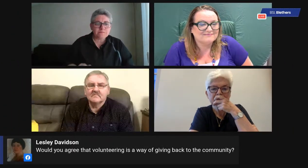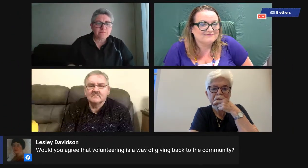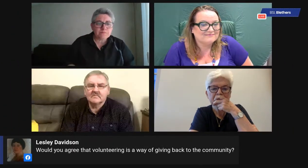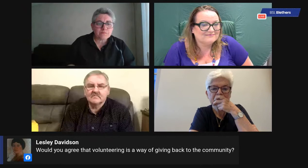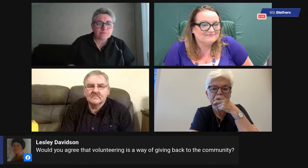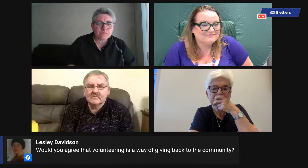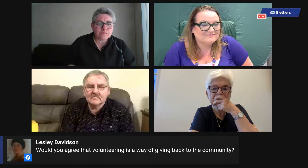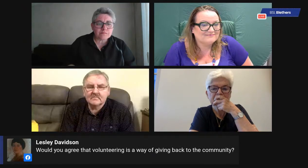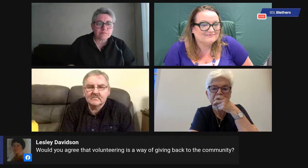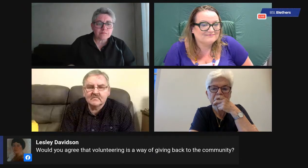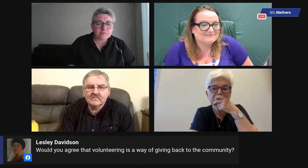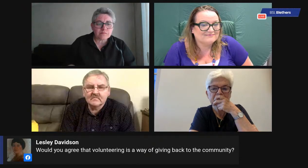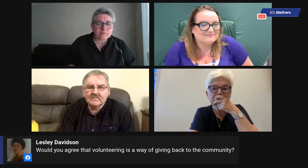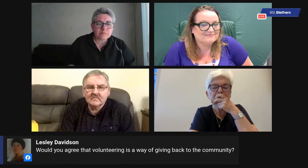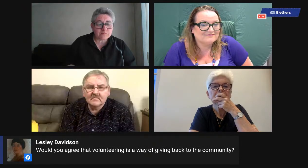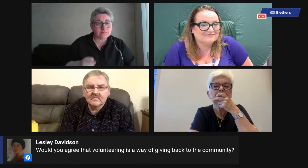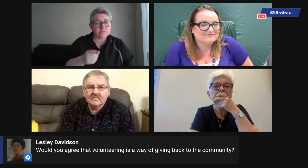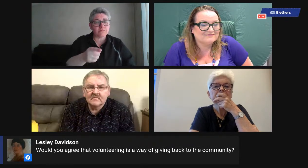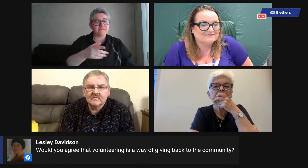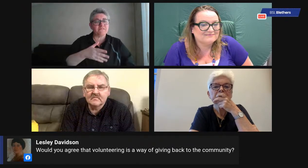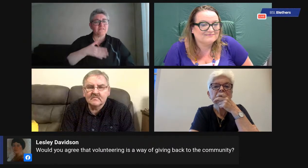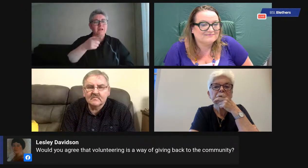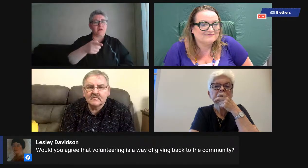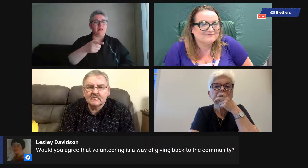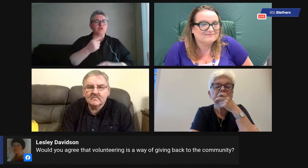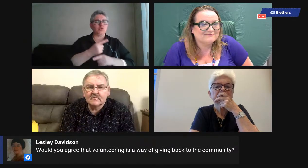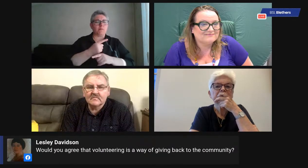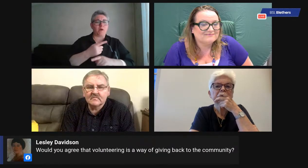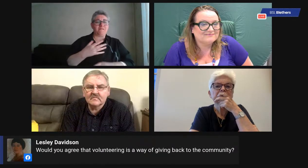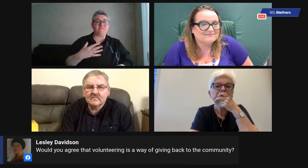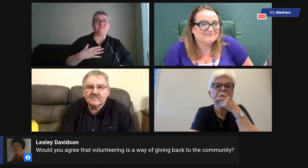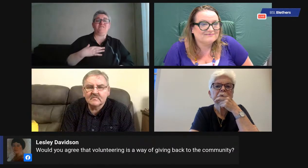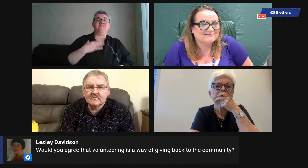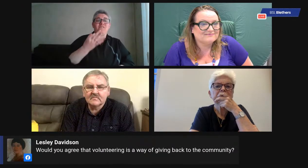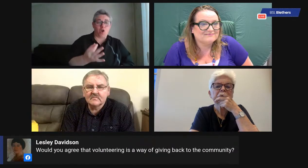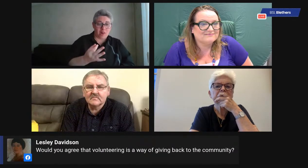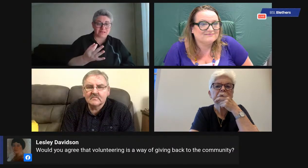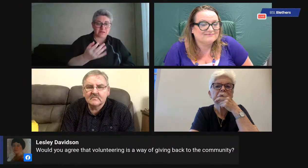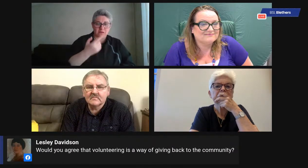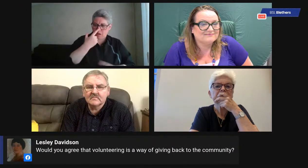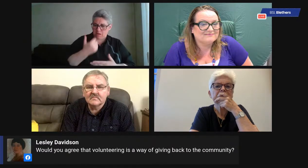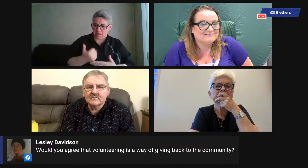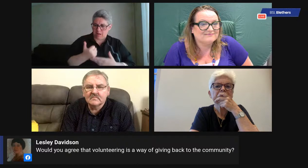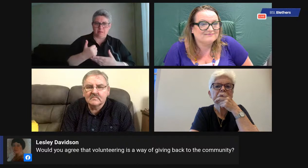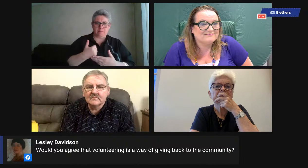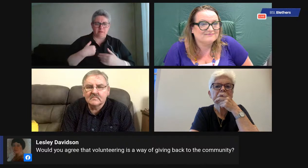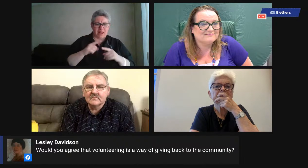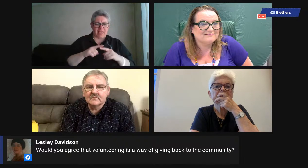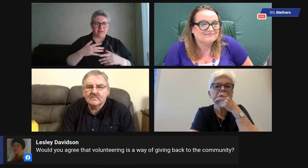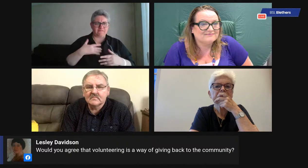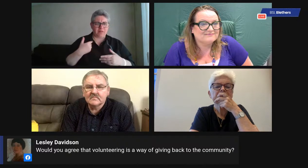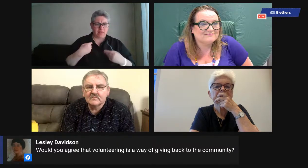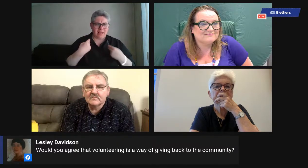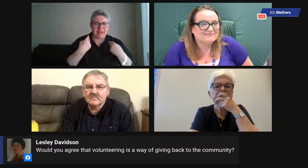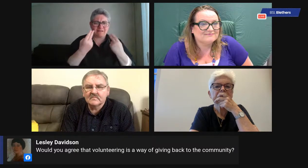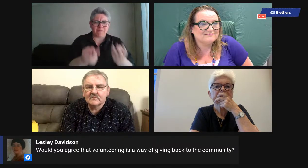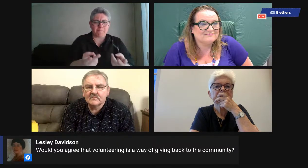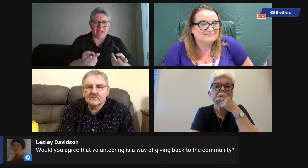Leslie Davison has asked us a question. Leslie asked, would you agree that volunteering is a way of giving